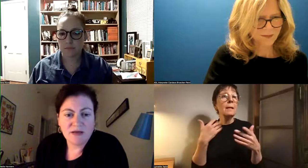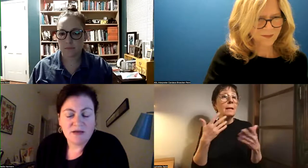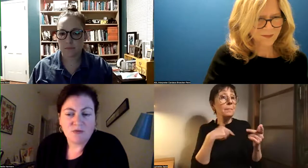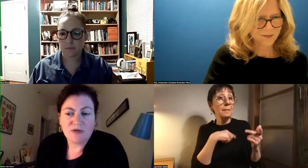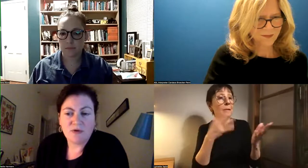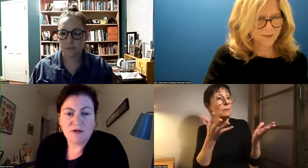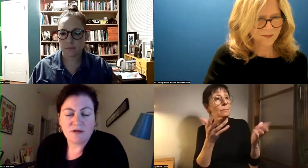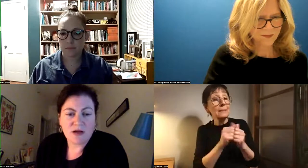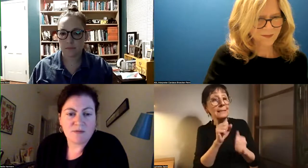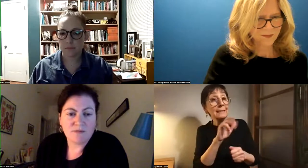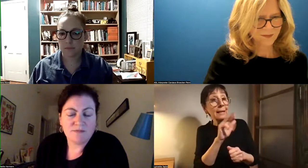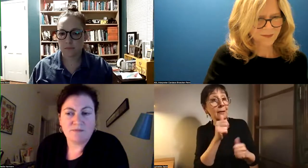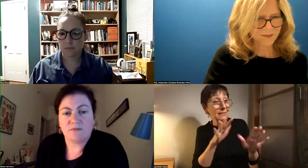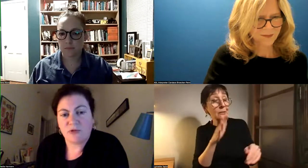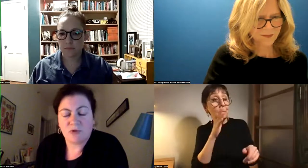bit,